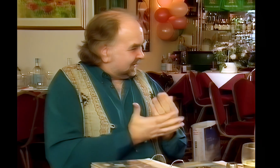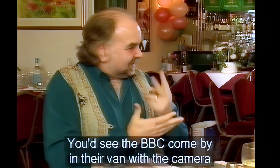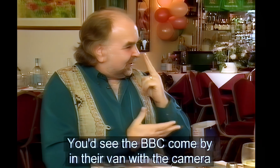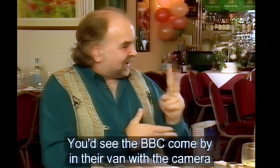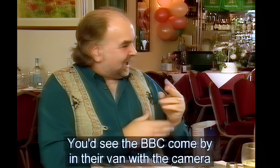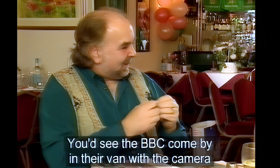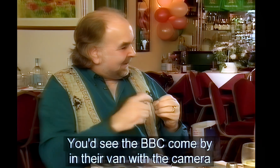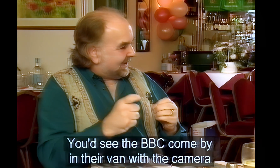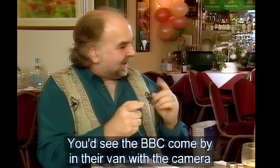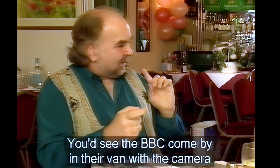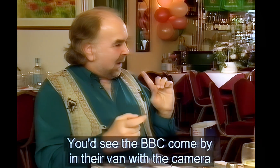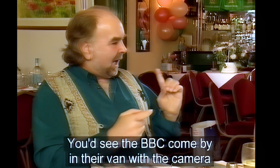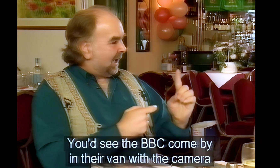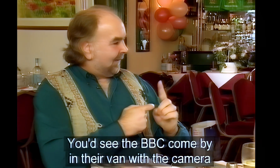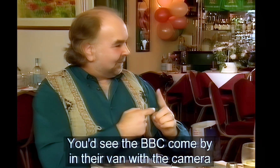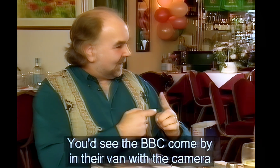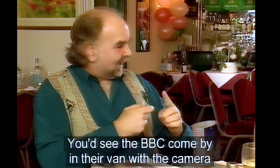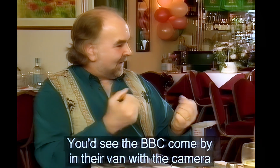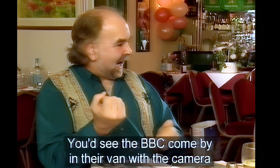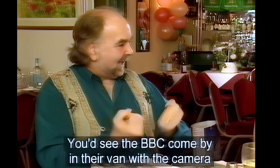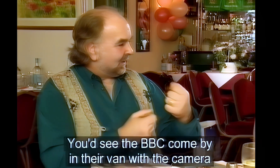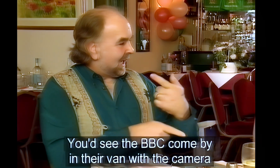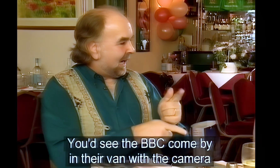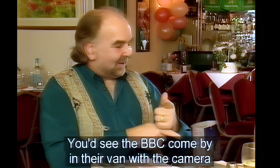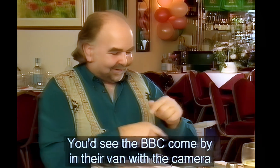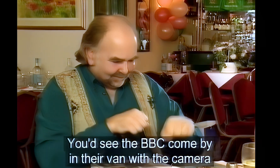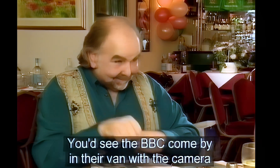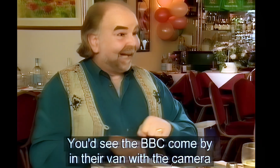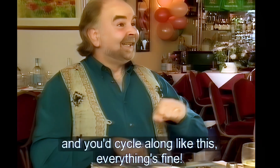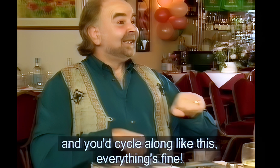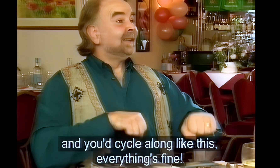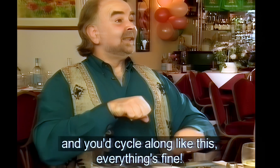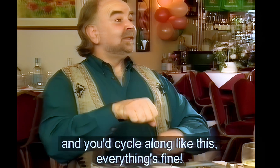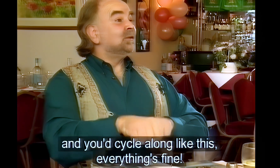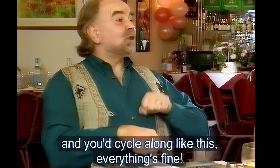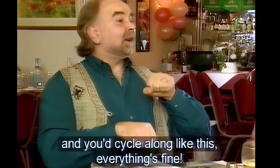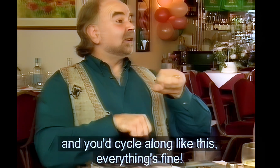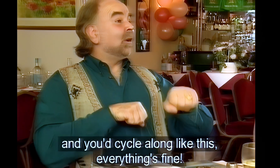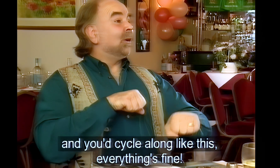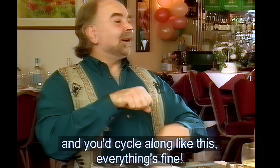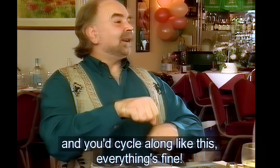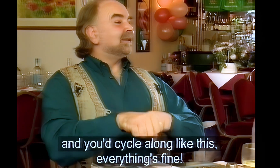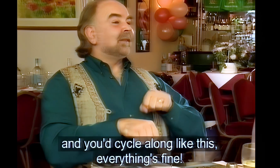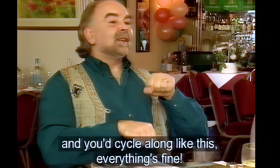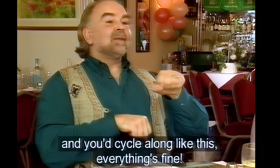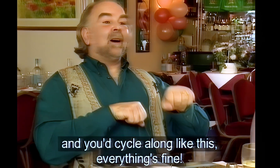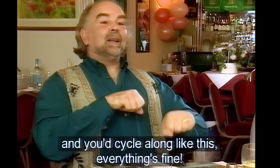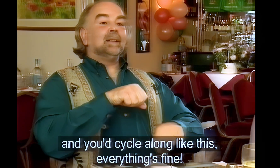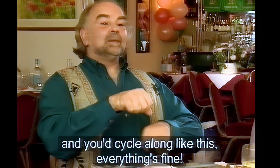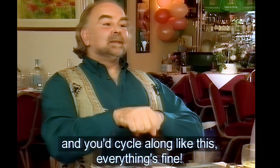you'd see the BBC come by in their van with a camera, and you'd cycle along like this, and everything's fine,